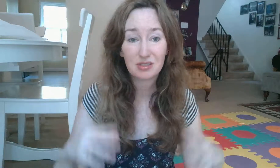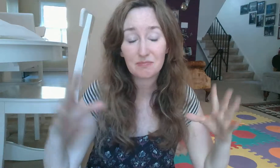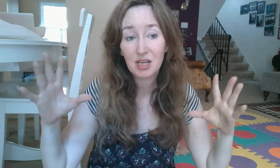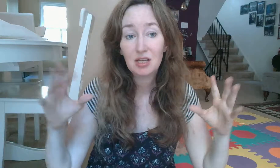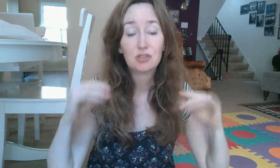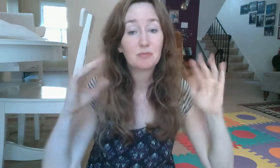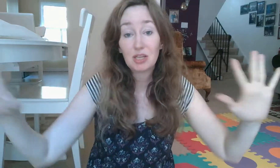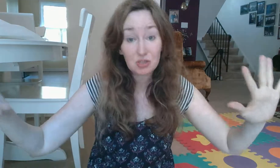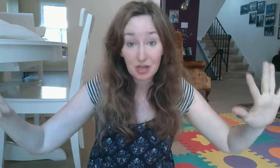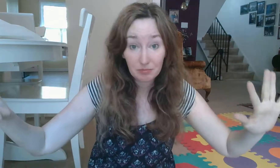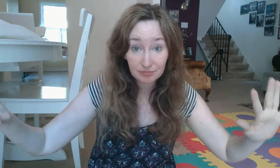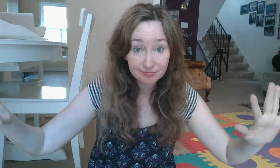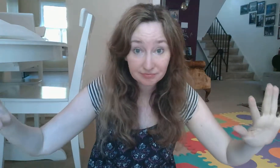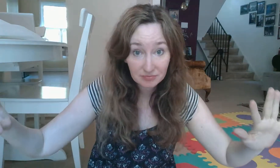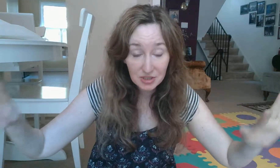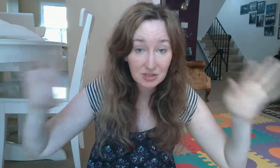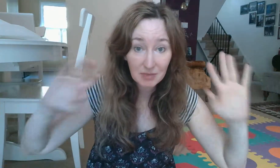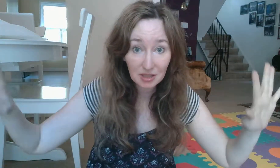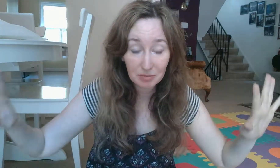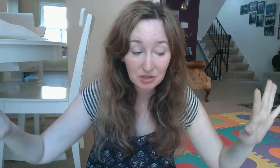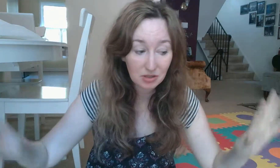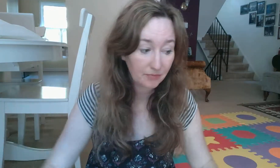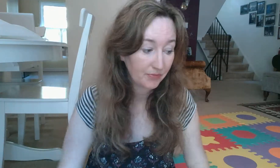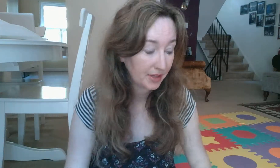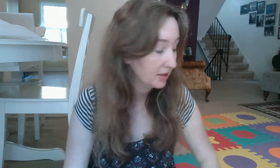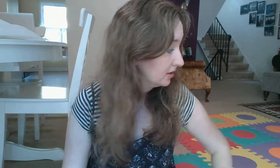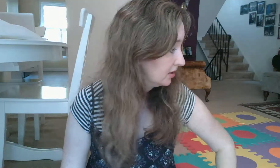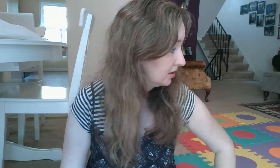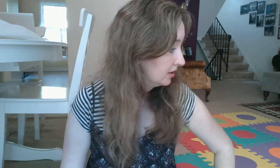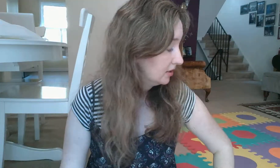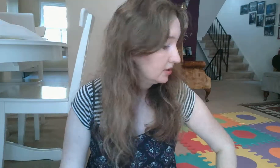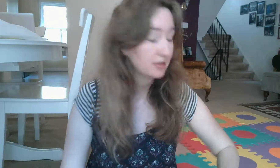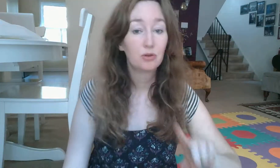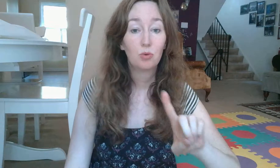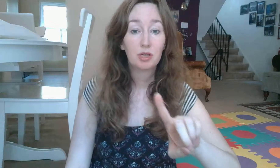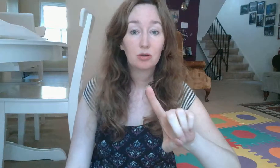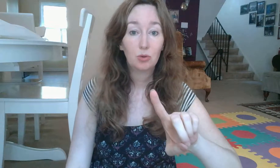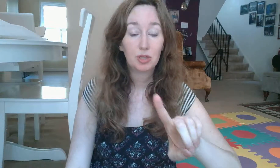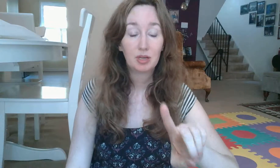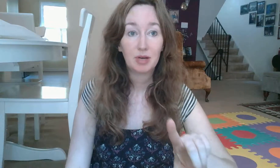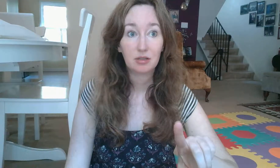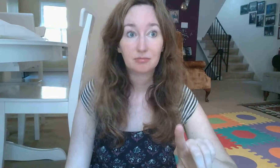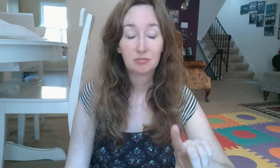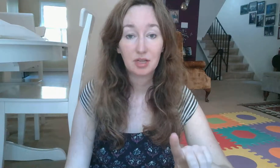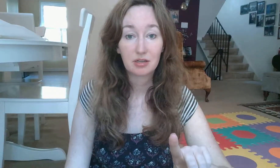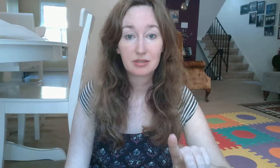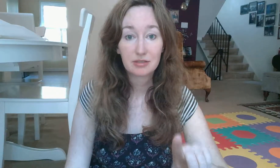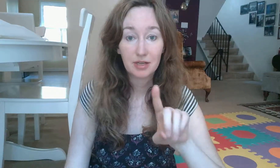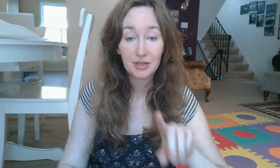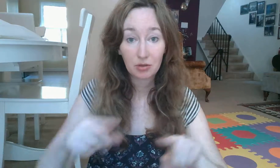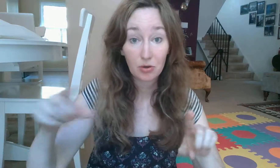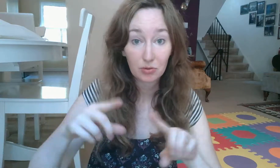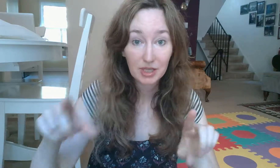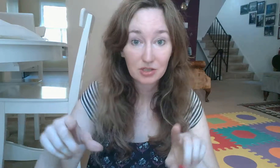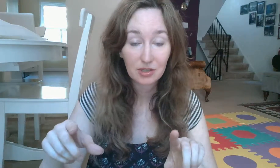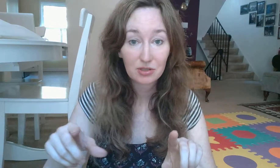just make the shape. Just make the picture. So one other cool thing about letters, and then I'll go through each letter